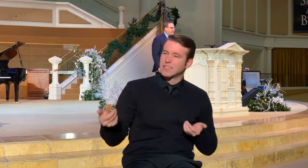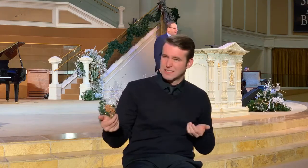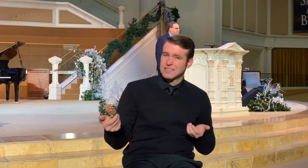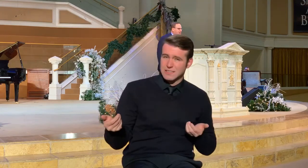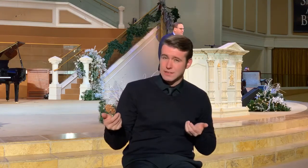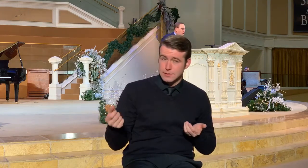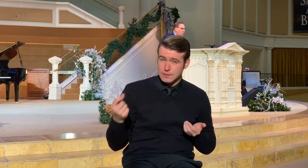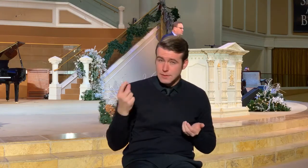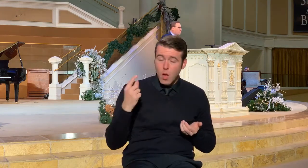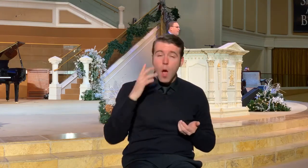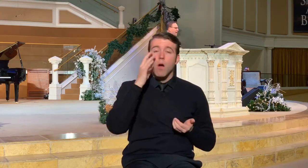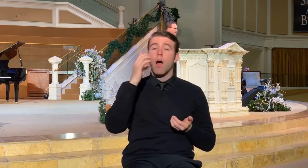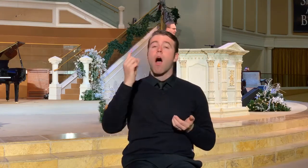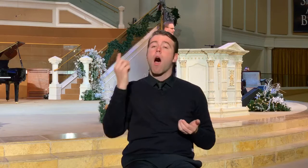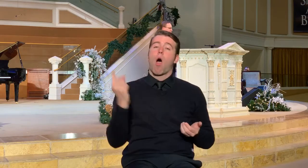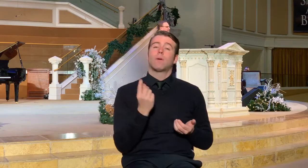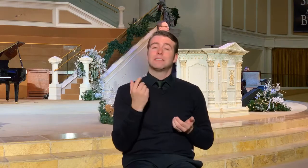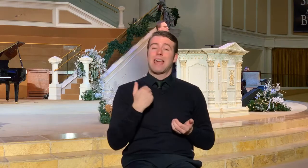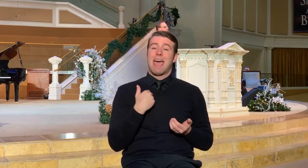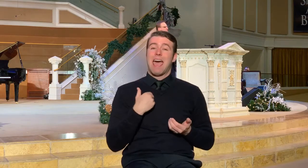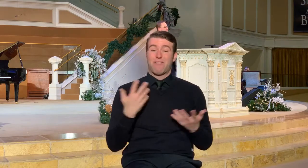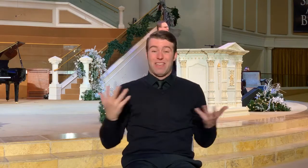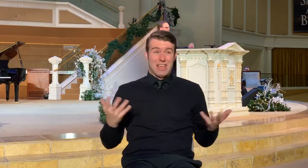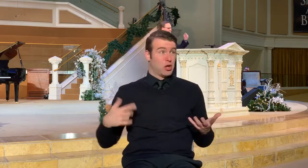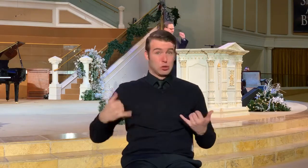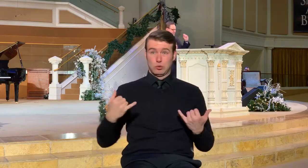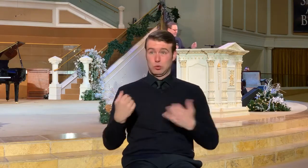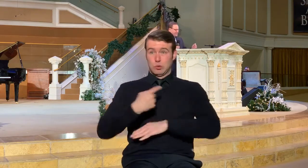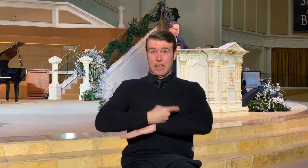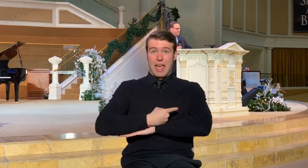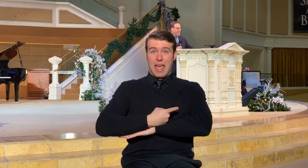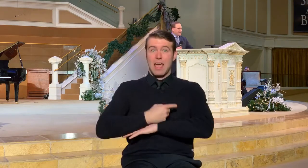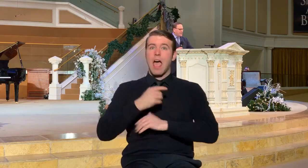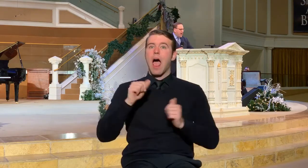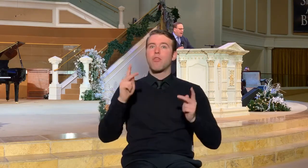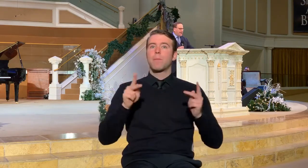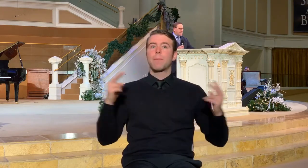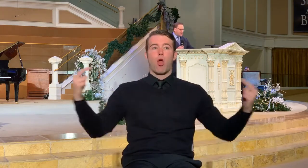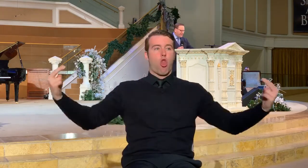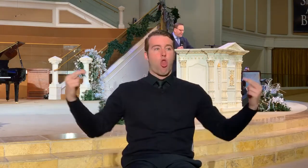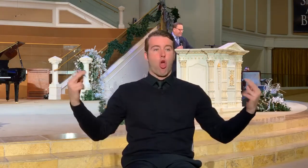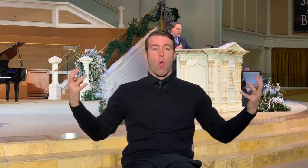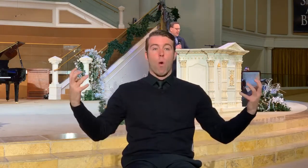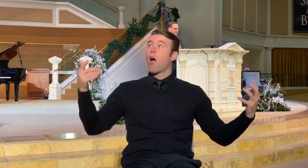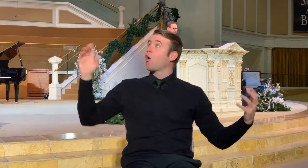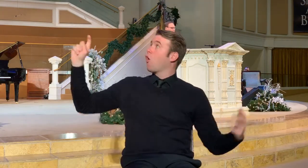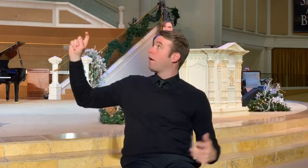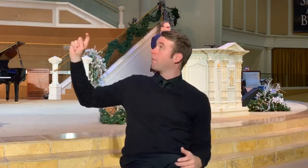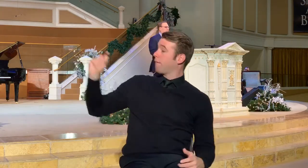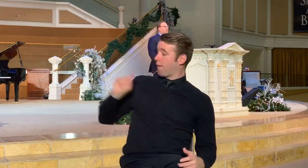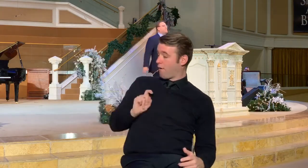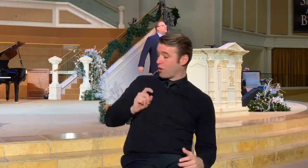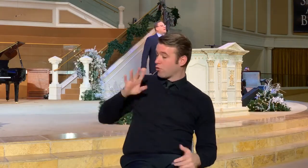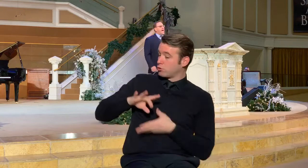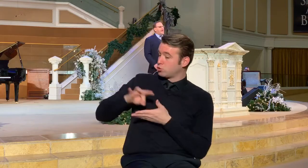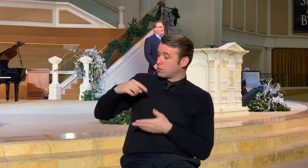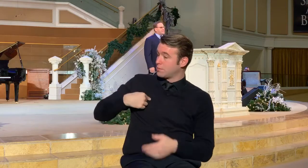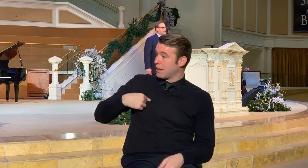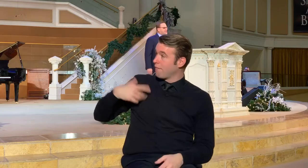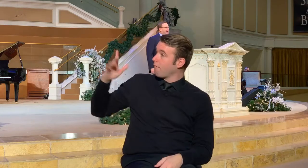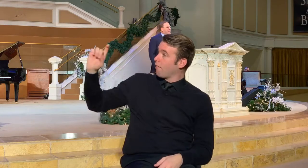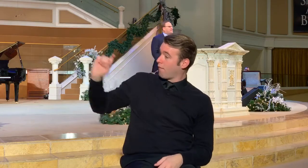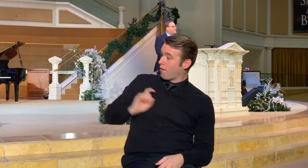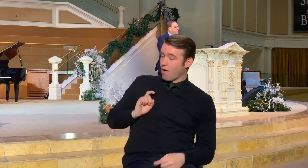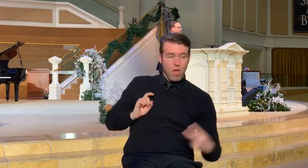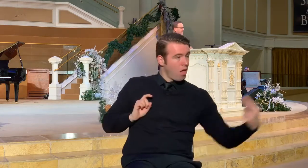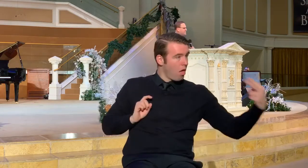to be those around us that want the position that God has given His chosen people. And it